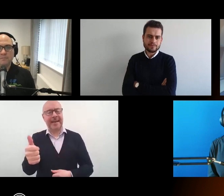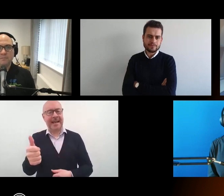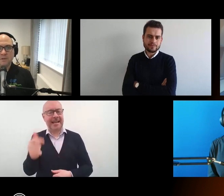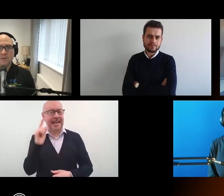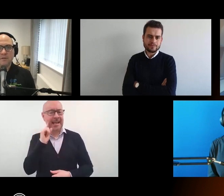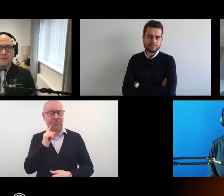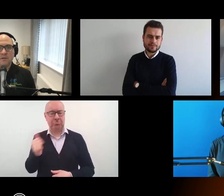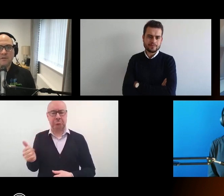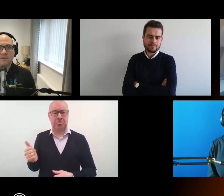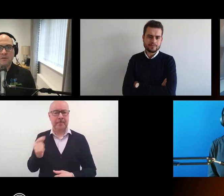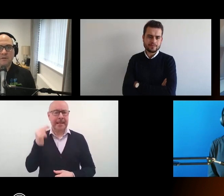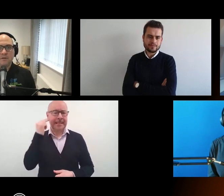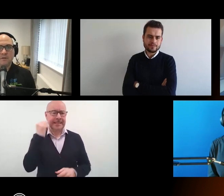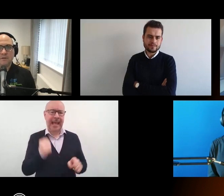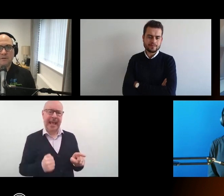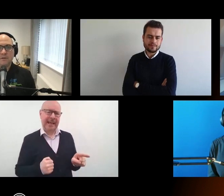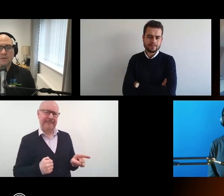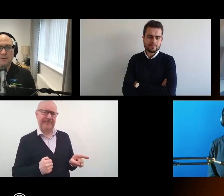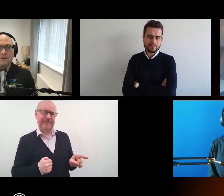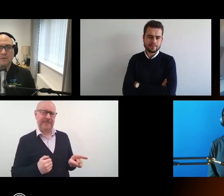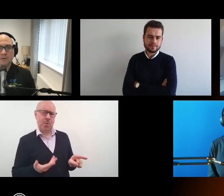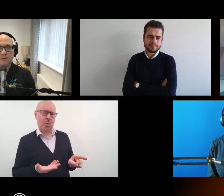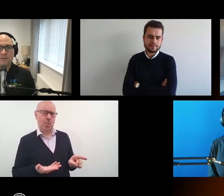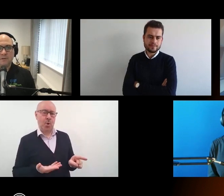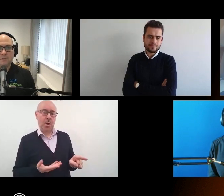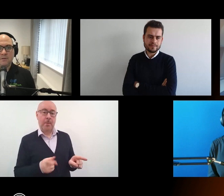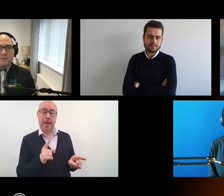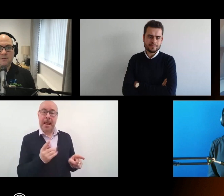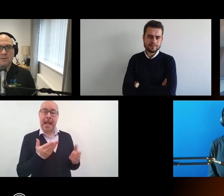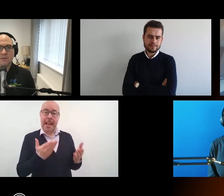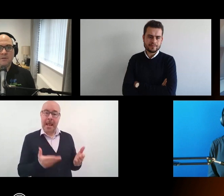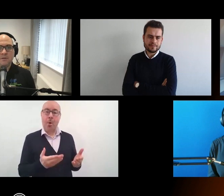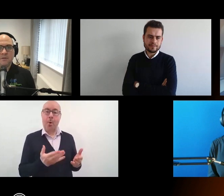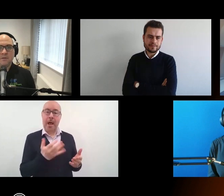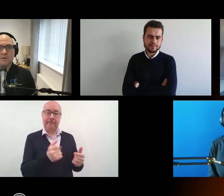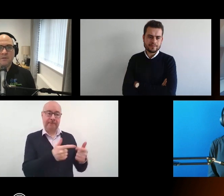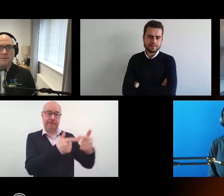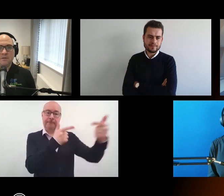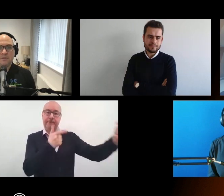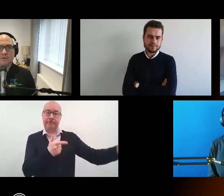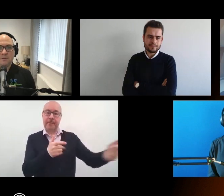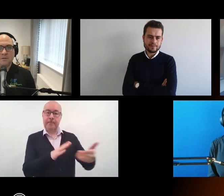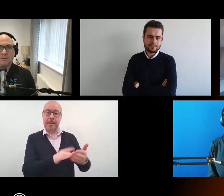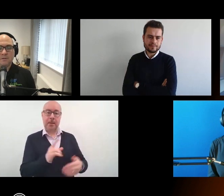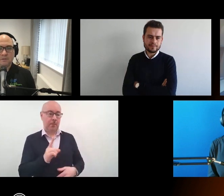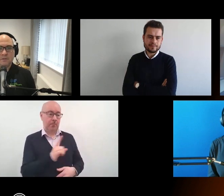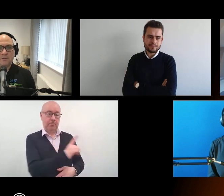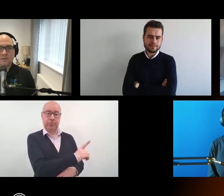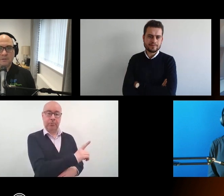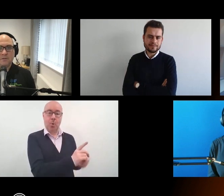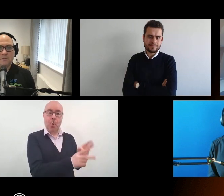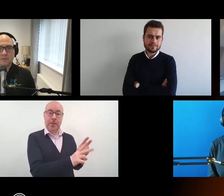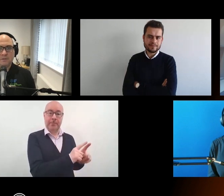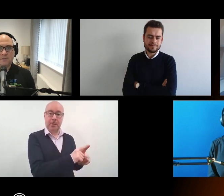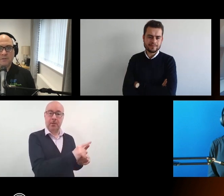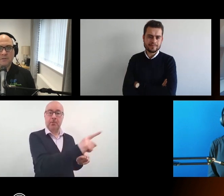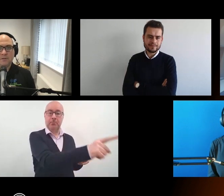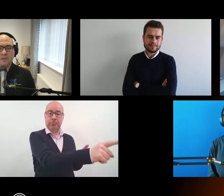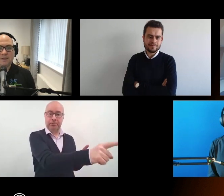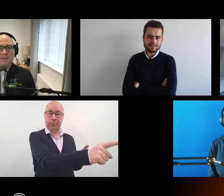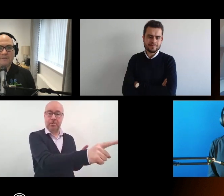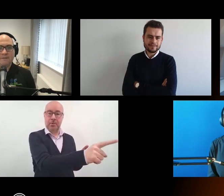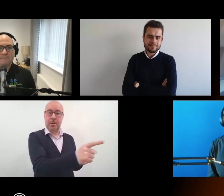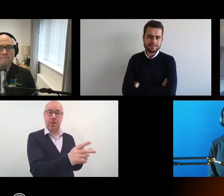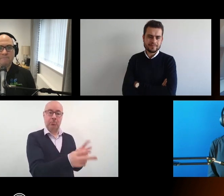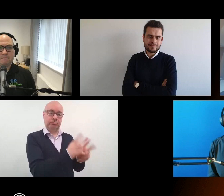Well, now through this medium, you can go through a sign language interpreter and they can interpret that call. So